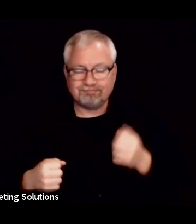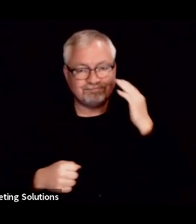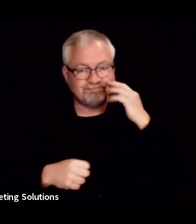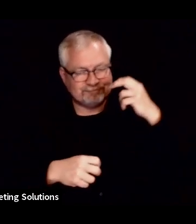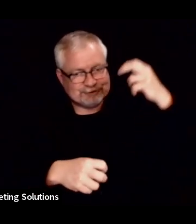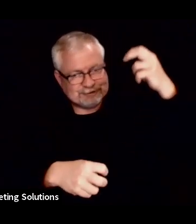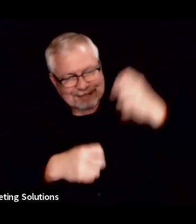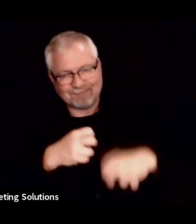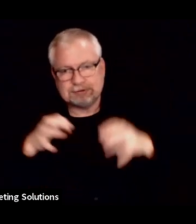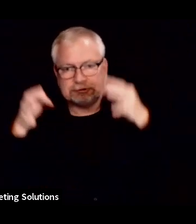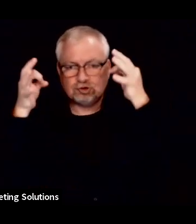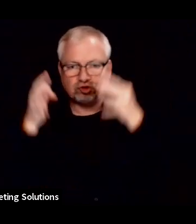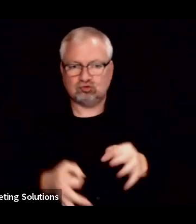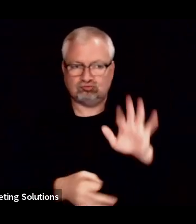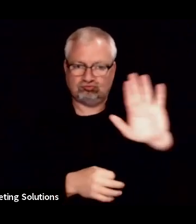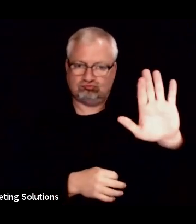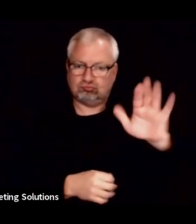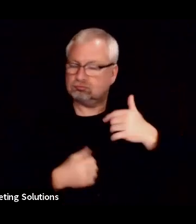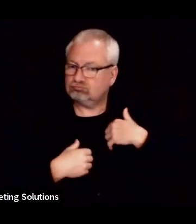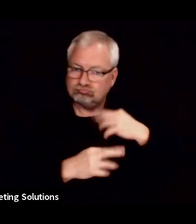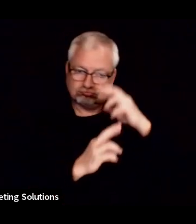certainly one way to